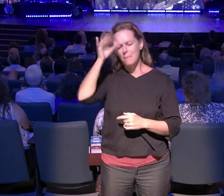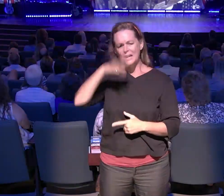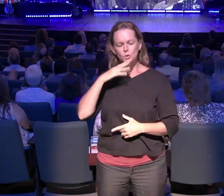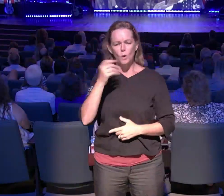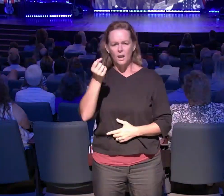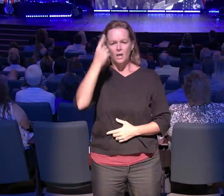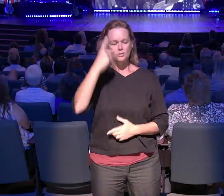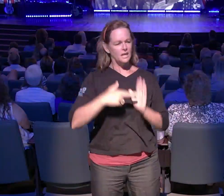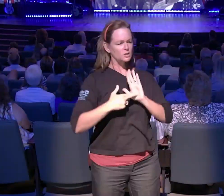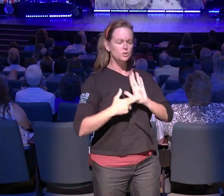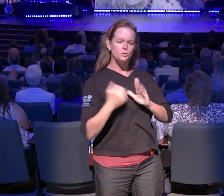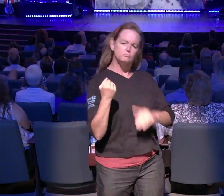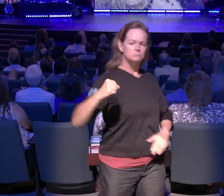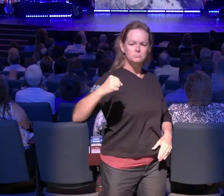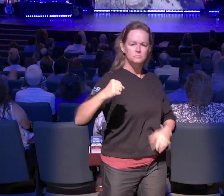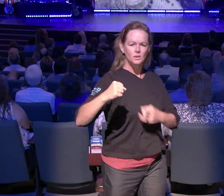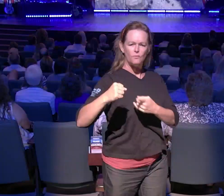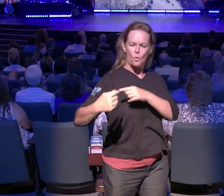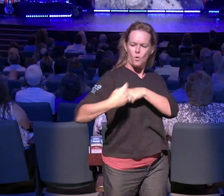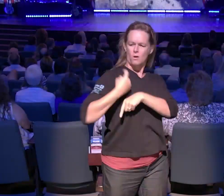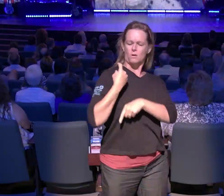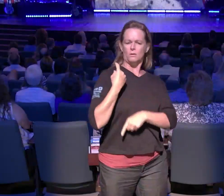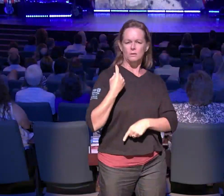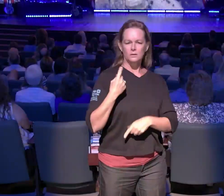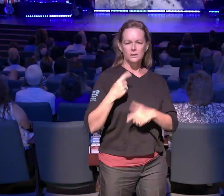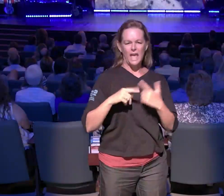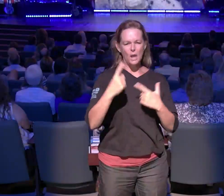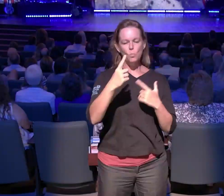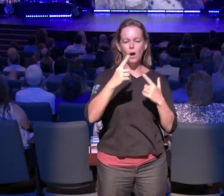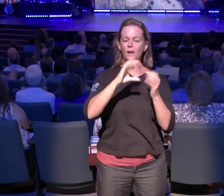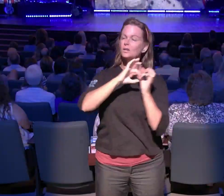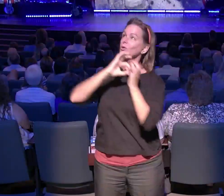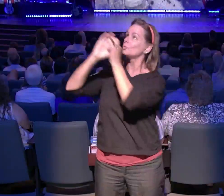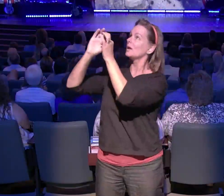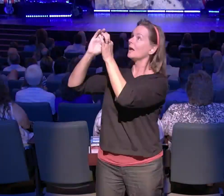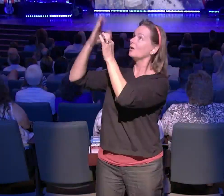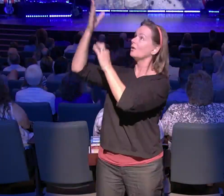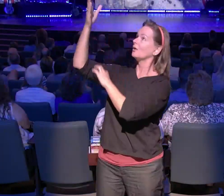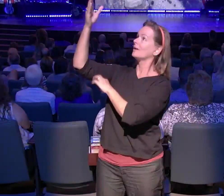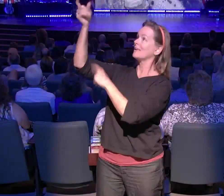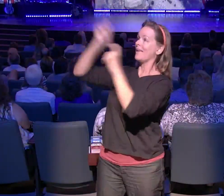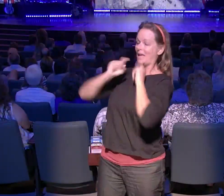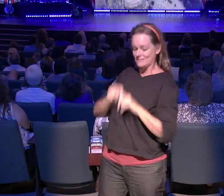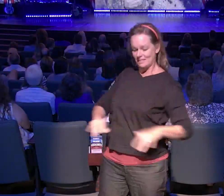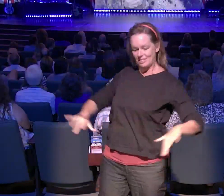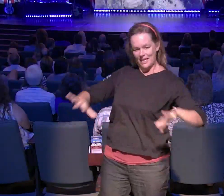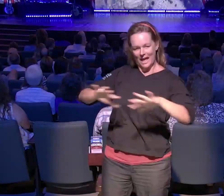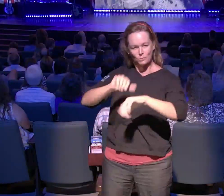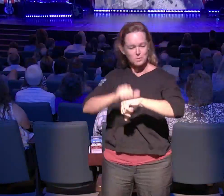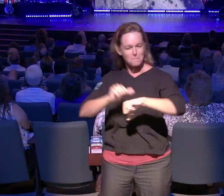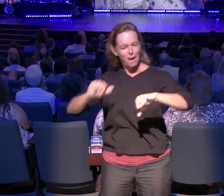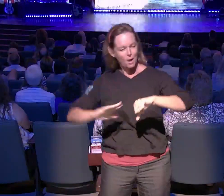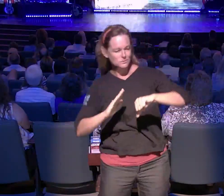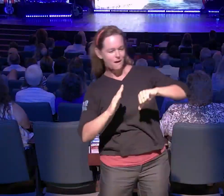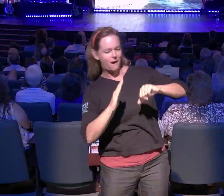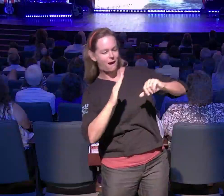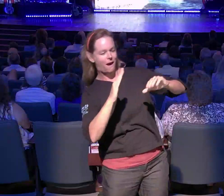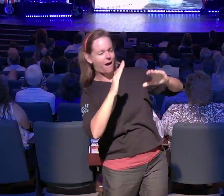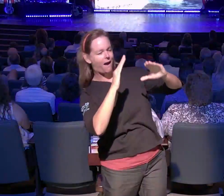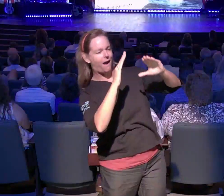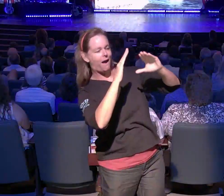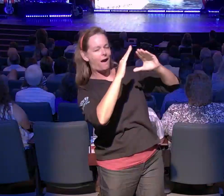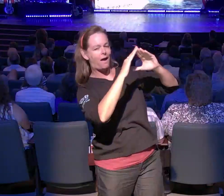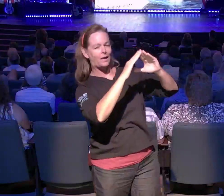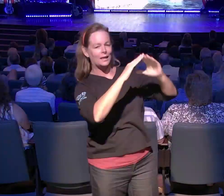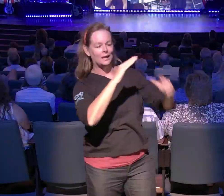men stood to tyranny and declared that a nation should only belong to one creator, a creator who gave us a land where the mountains soar high, where the rivers